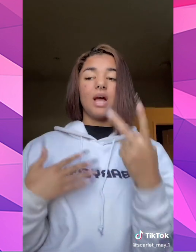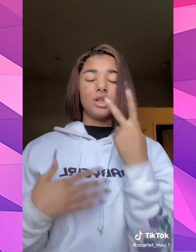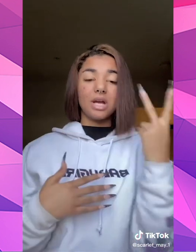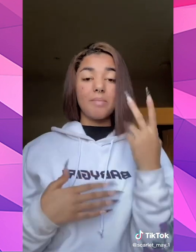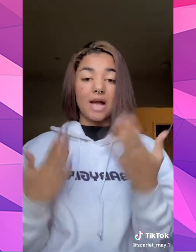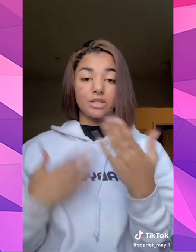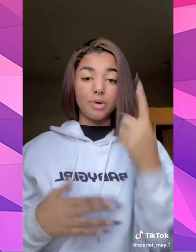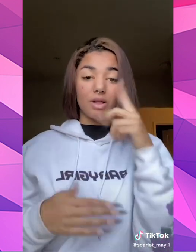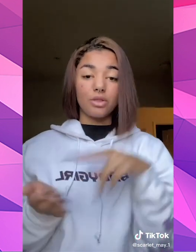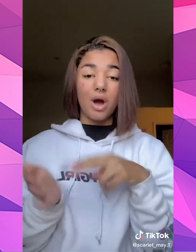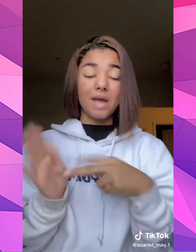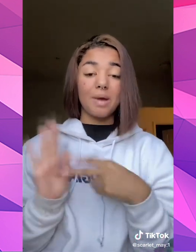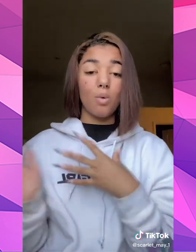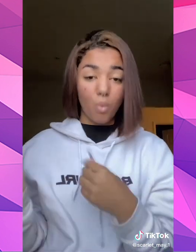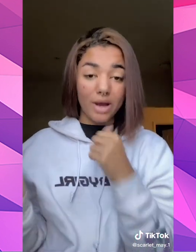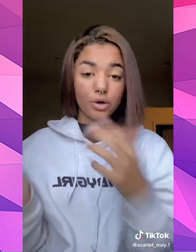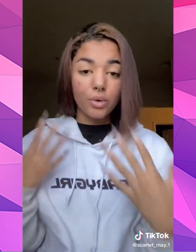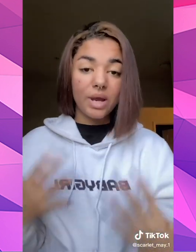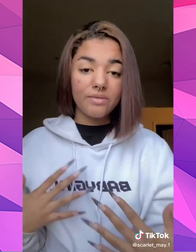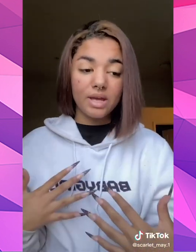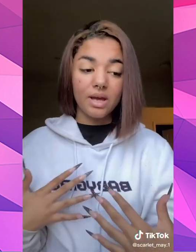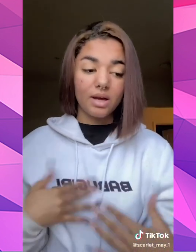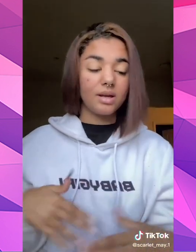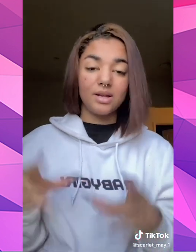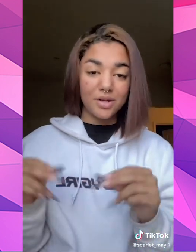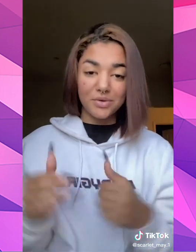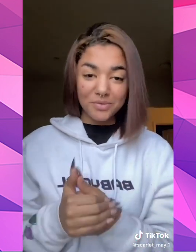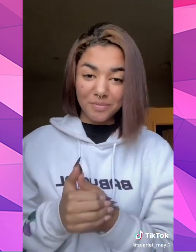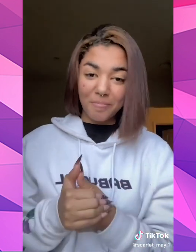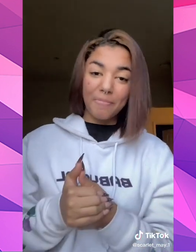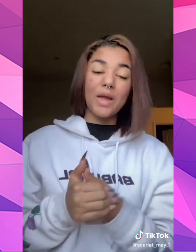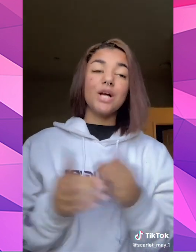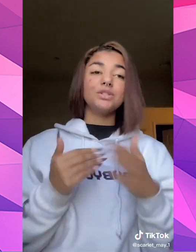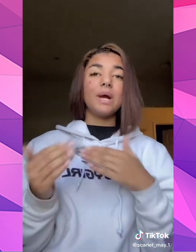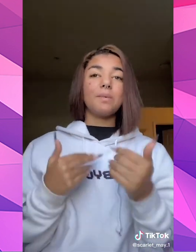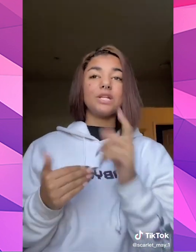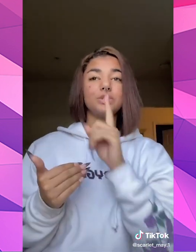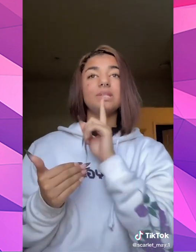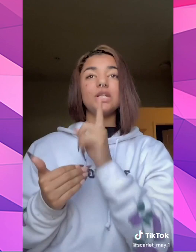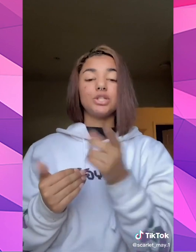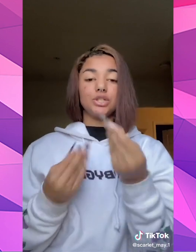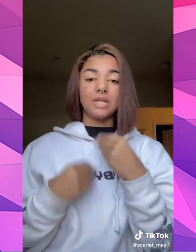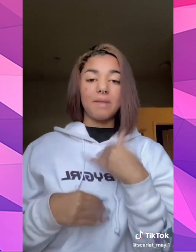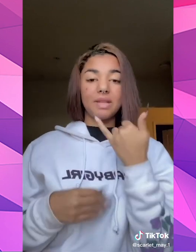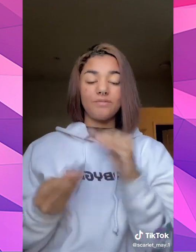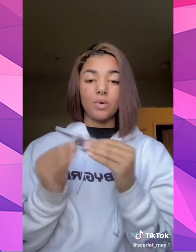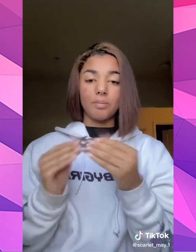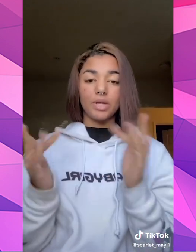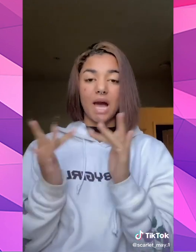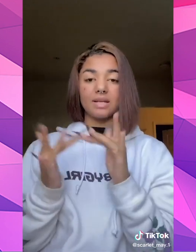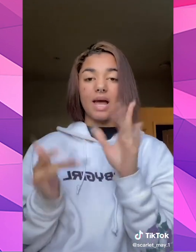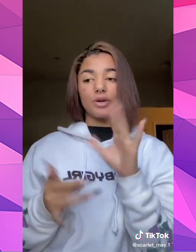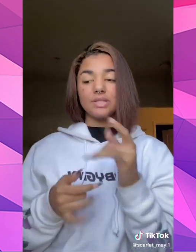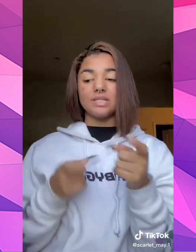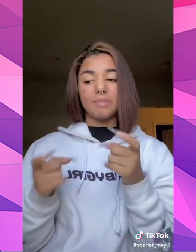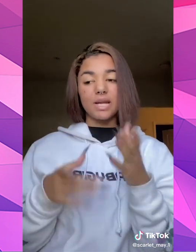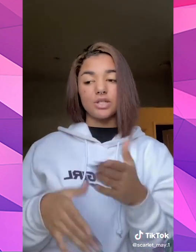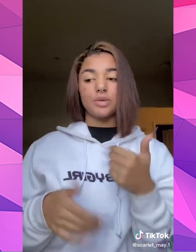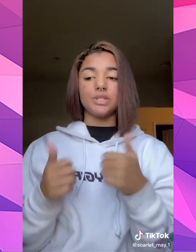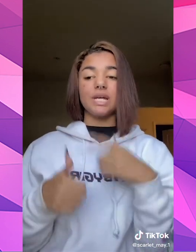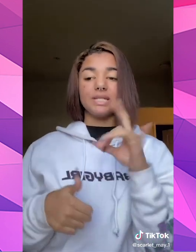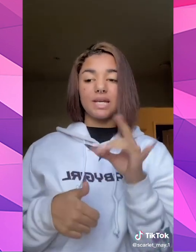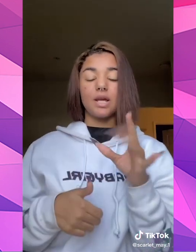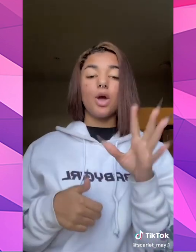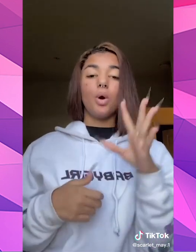wavy Looking back, she probably thought it meant white girl wavy Uh, no So anyway, she was like, sure She gave me the phone number to contact Chrissy's